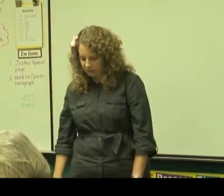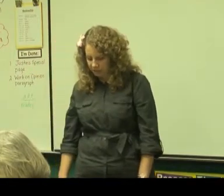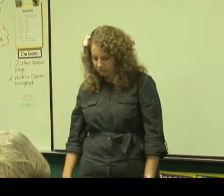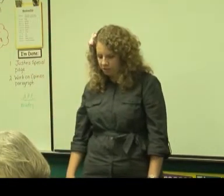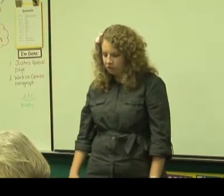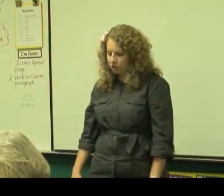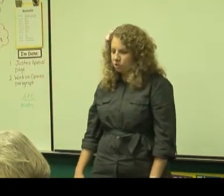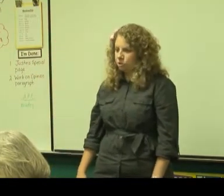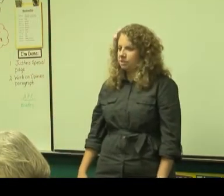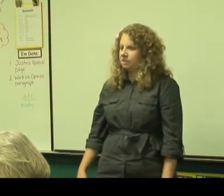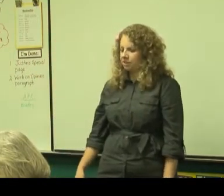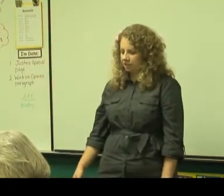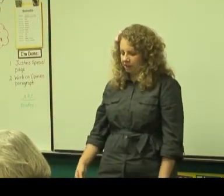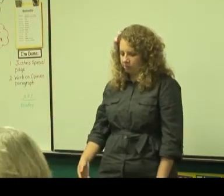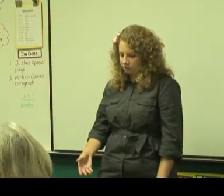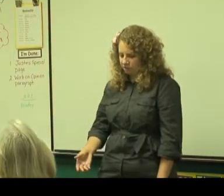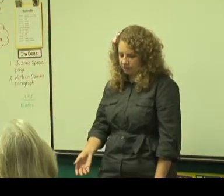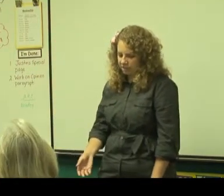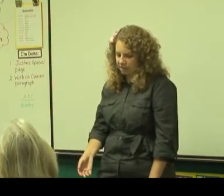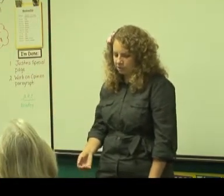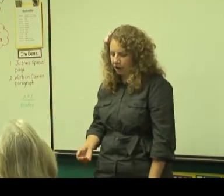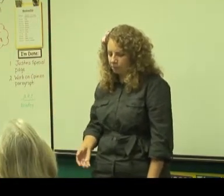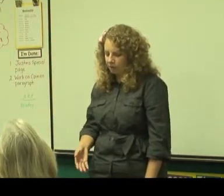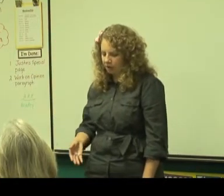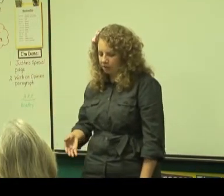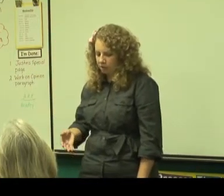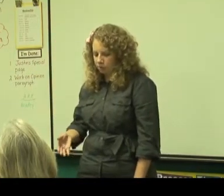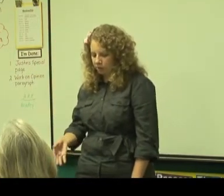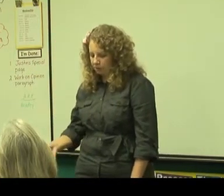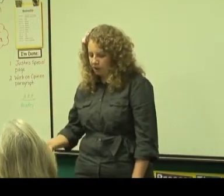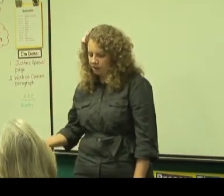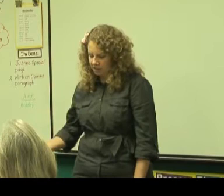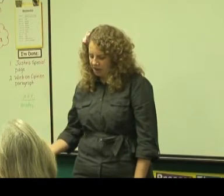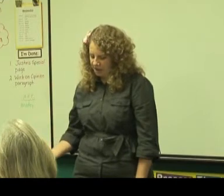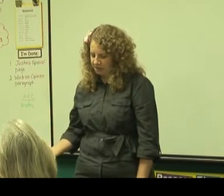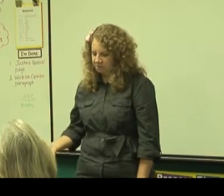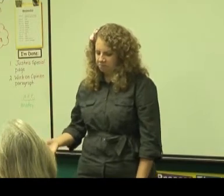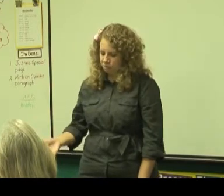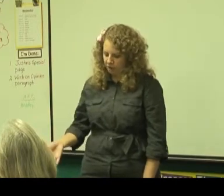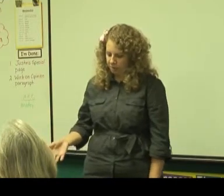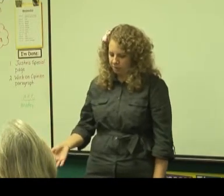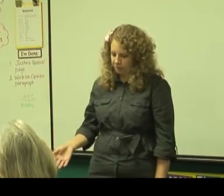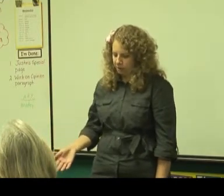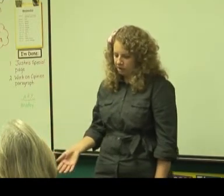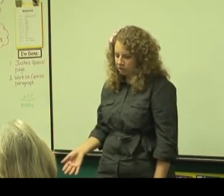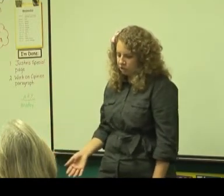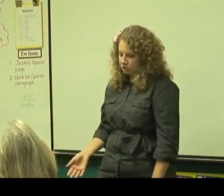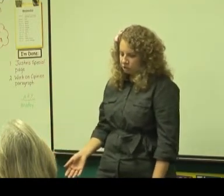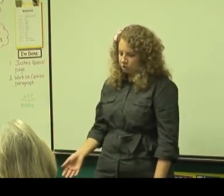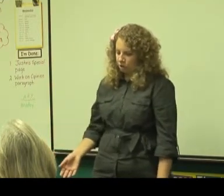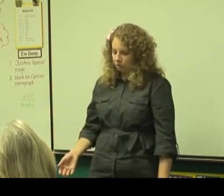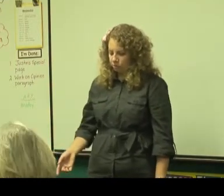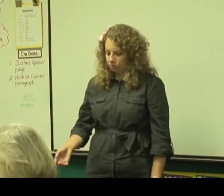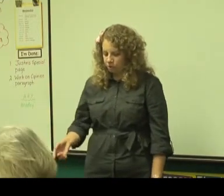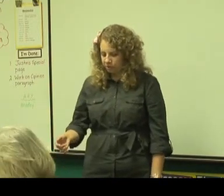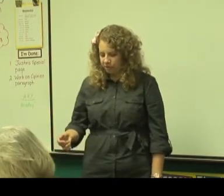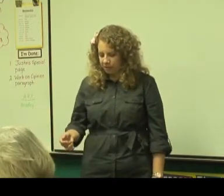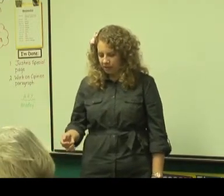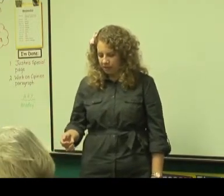the noun. So you can say the noun, which in this case, so I want red box I. So I want a red box. So you can